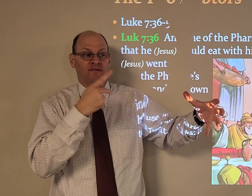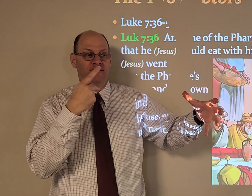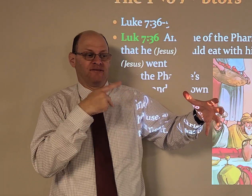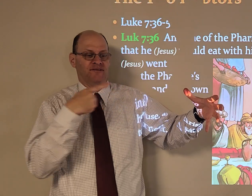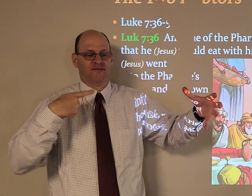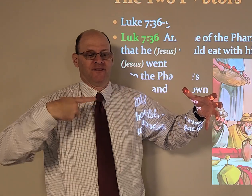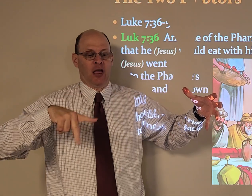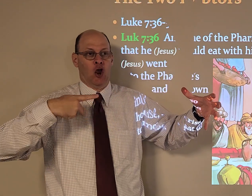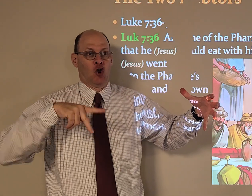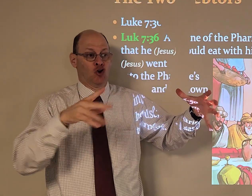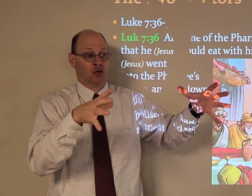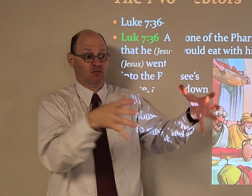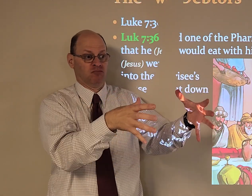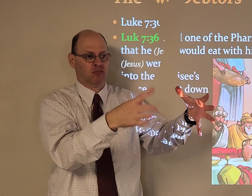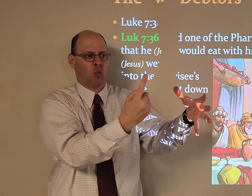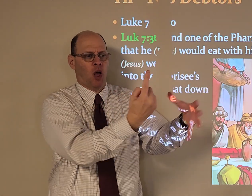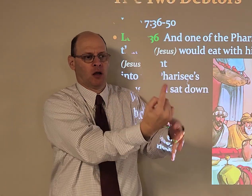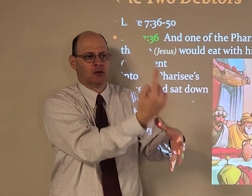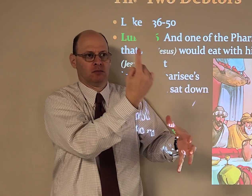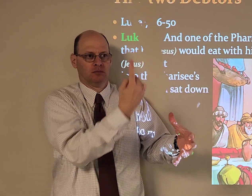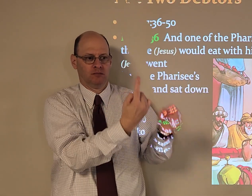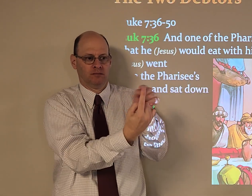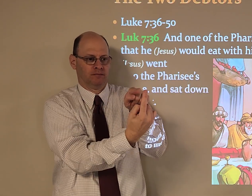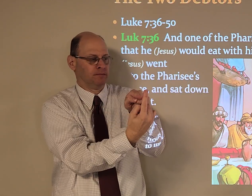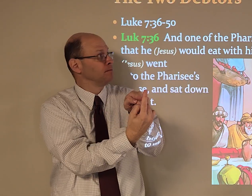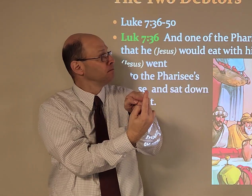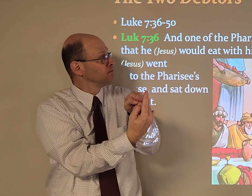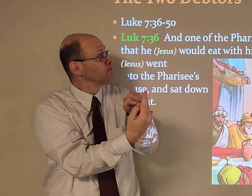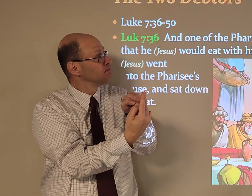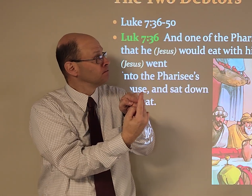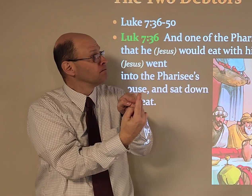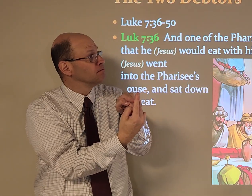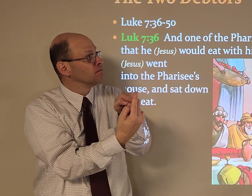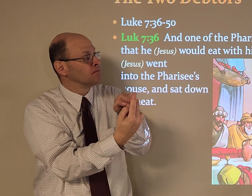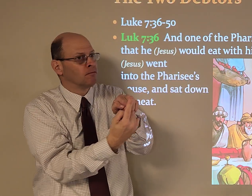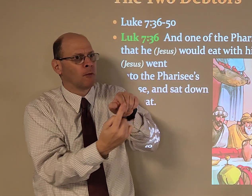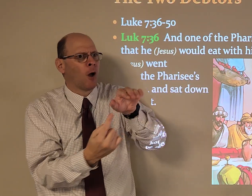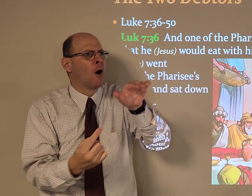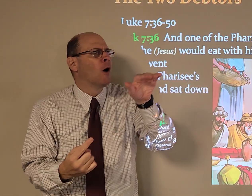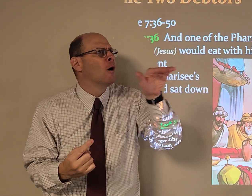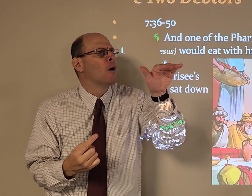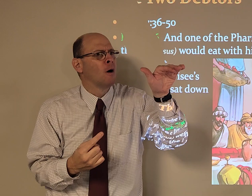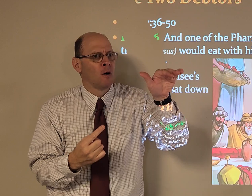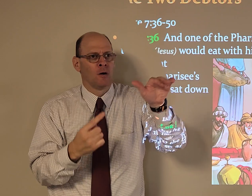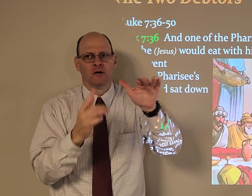Beginning in verse 36. And one of the Pharisees desired him